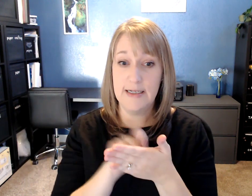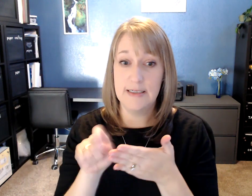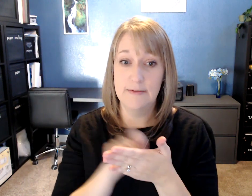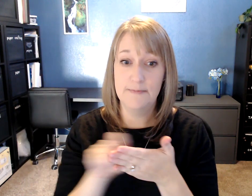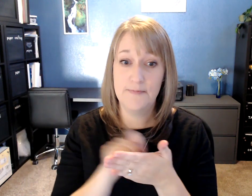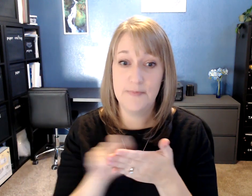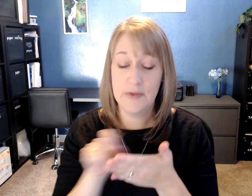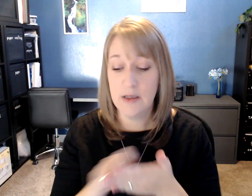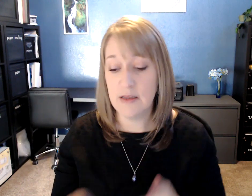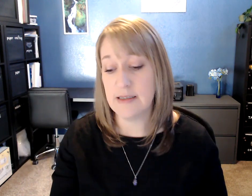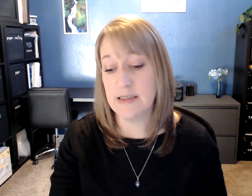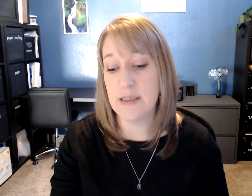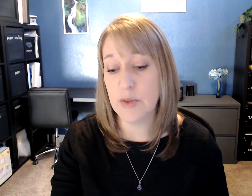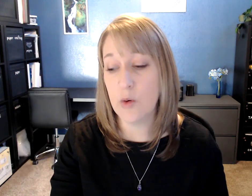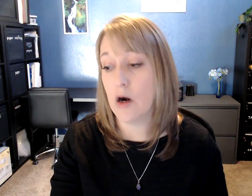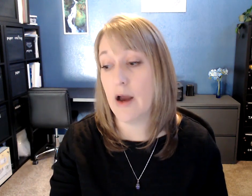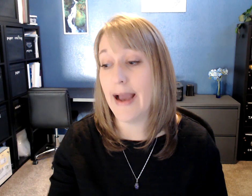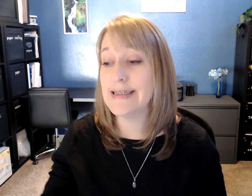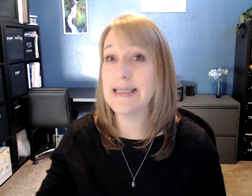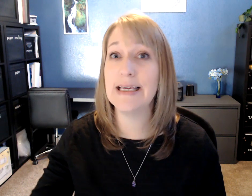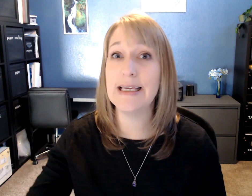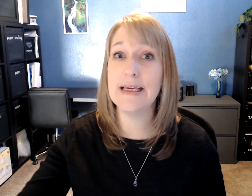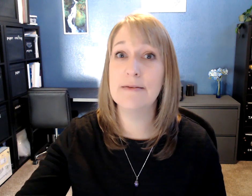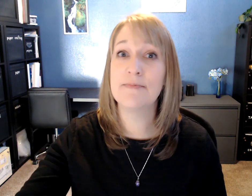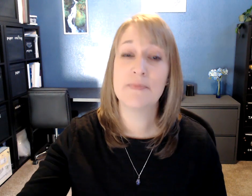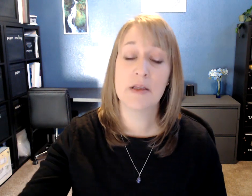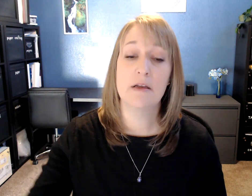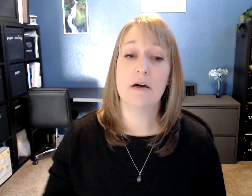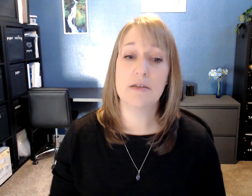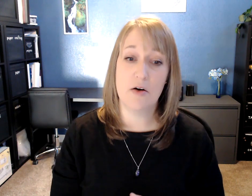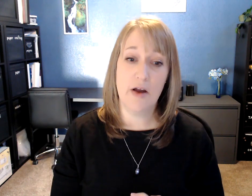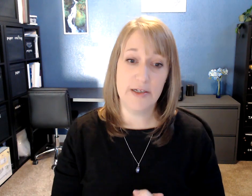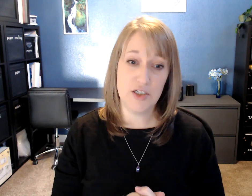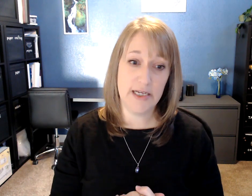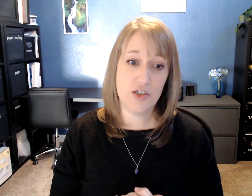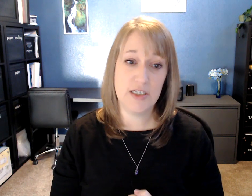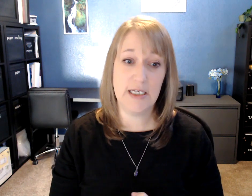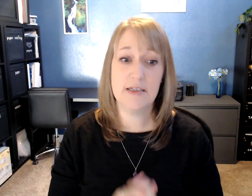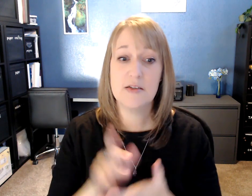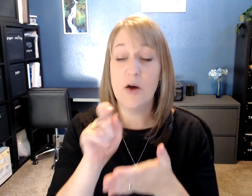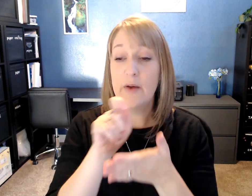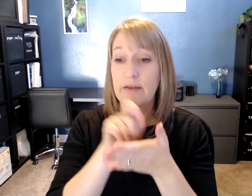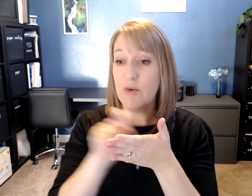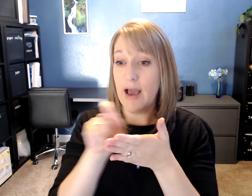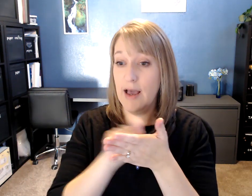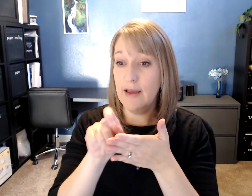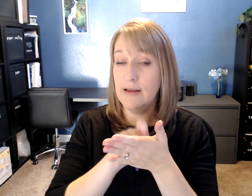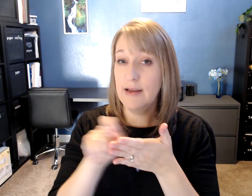Right. This is W-R-I-T-E, not R-I-G-H-T. So if you add an